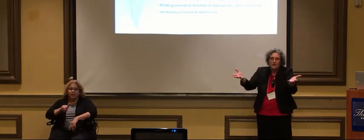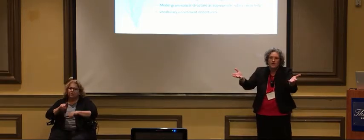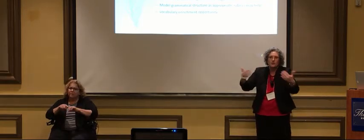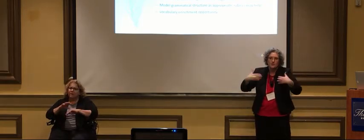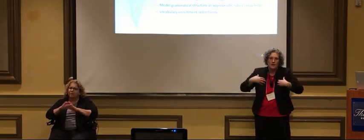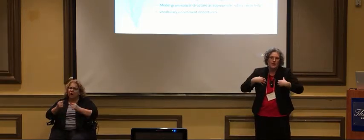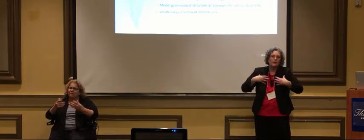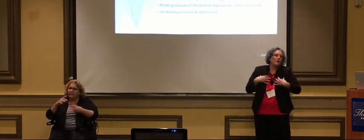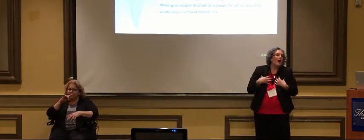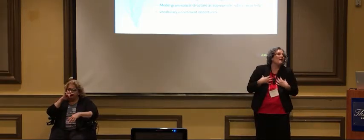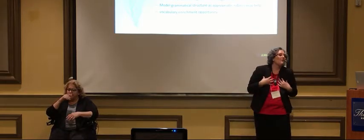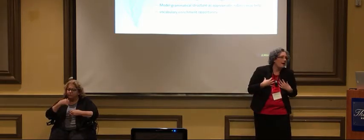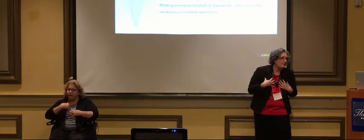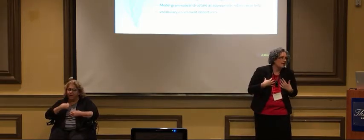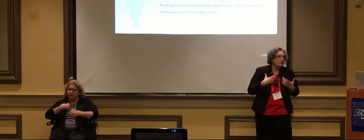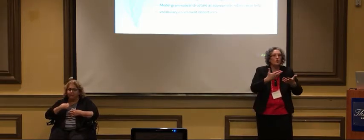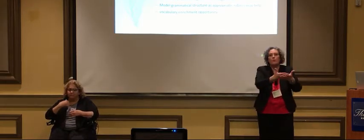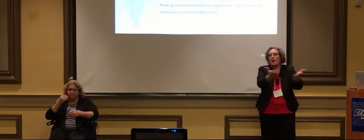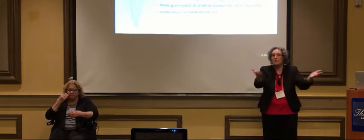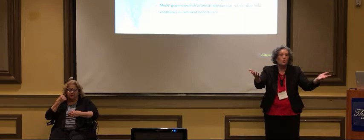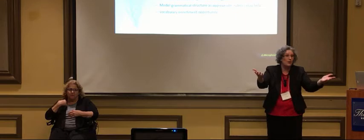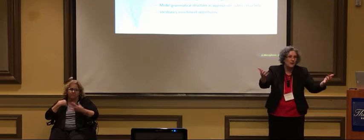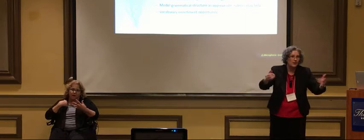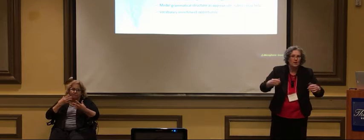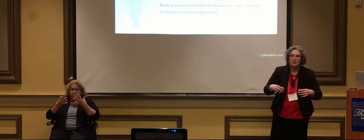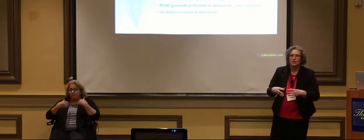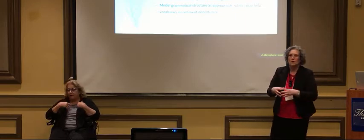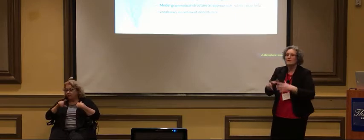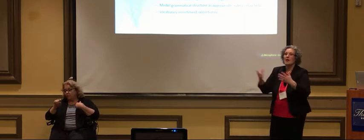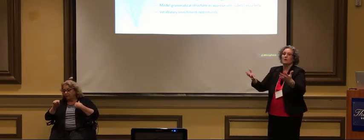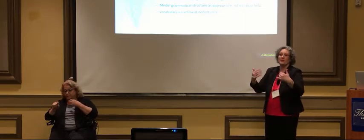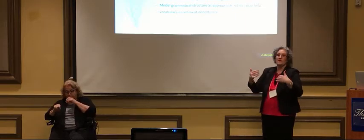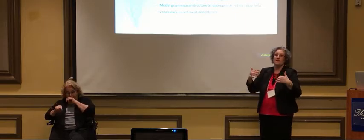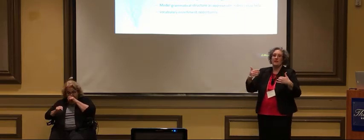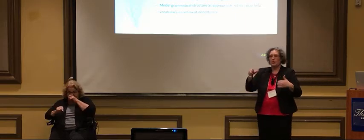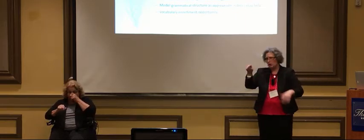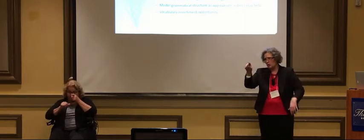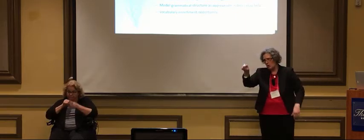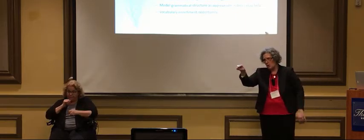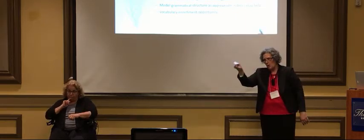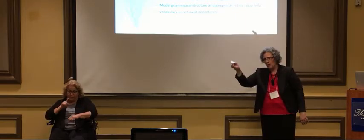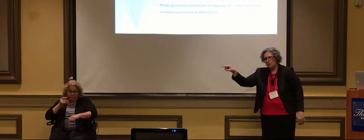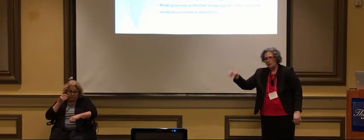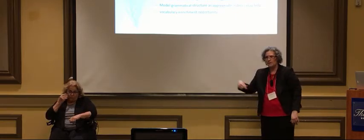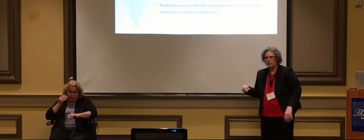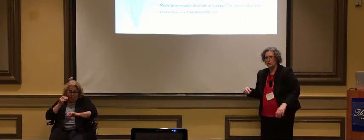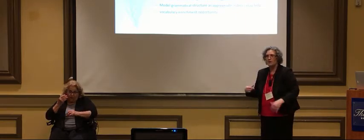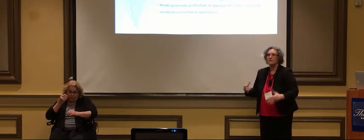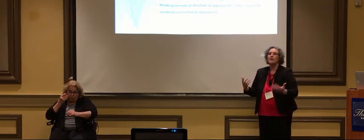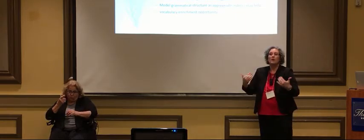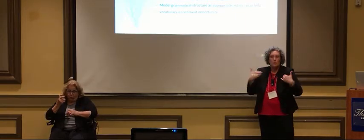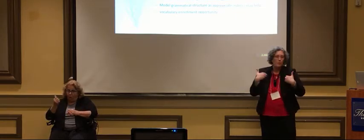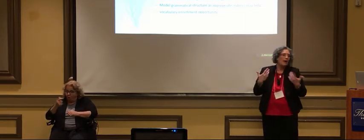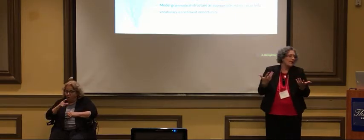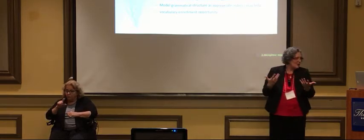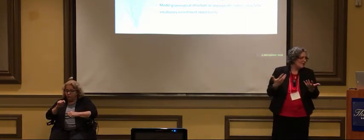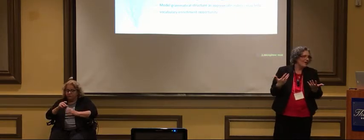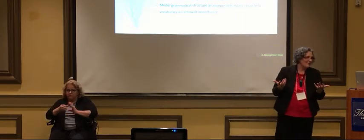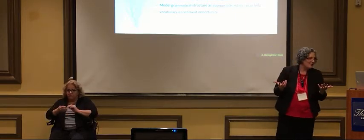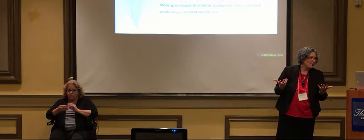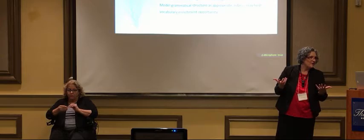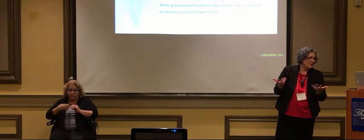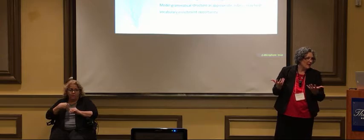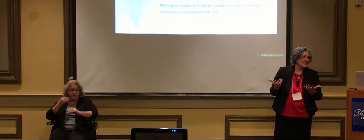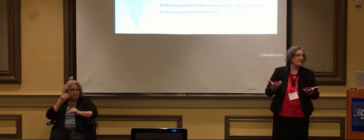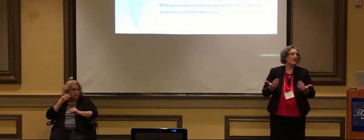Depending on how many kids you said, you know, I have 5 kids, you may have 20. You know, it's not realistic to say you're going to know all 20 stories, but I know